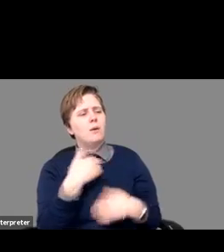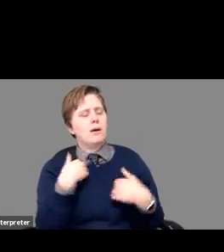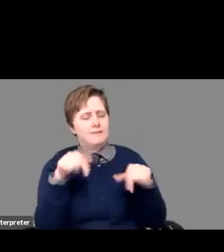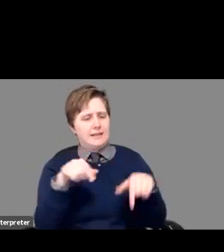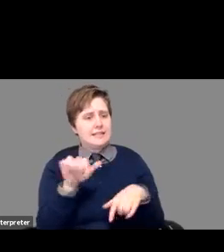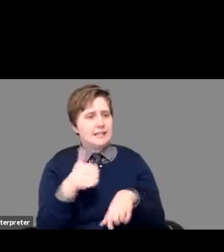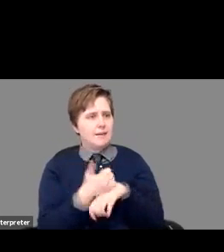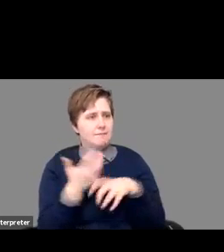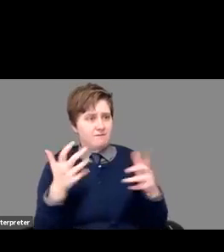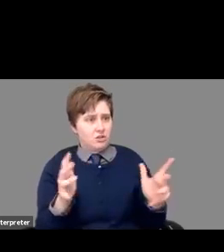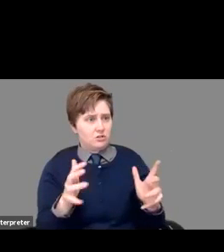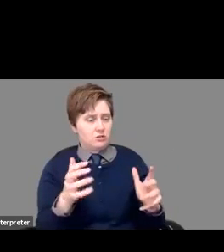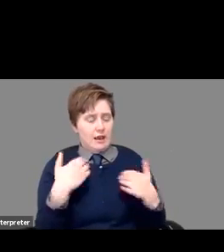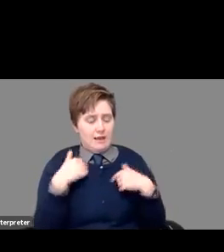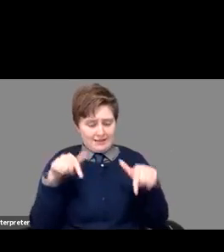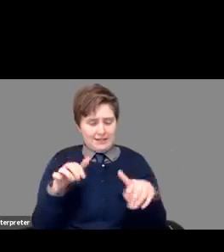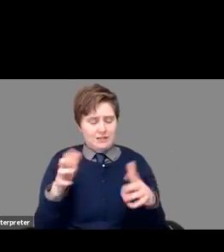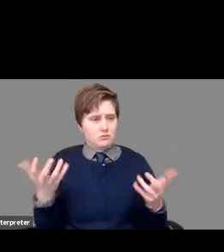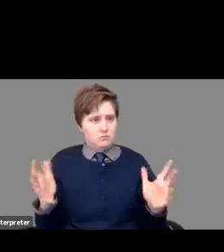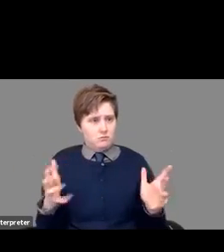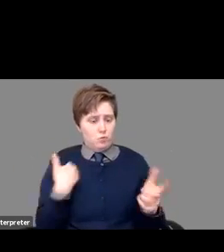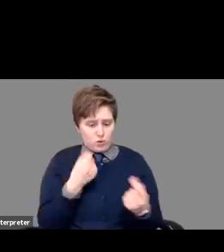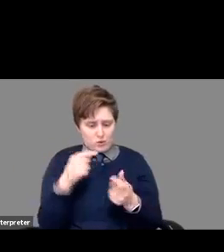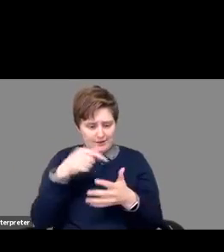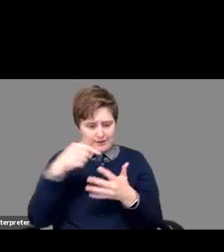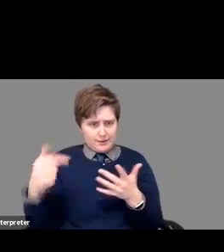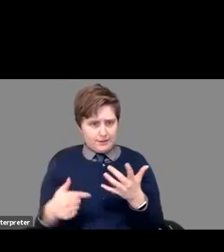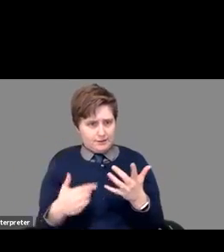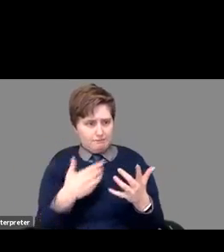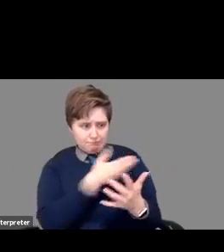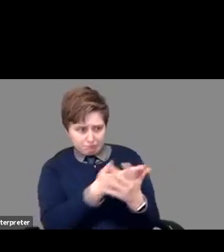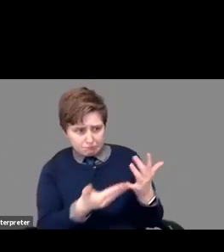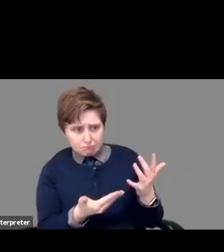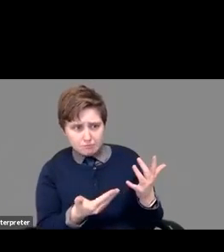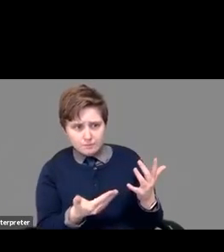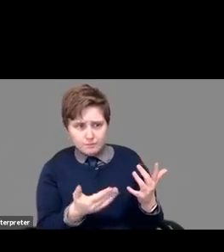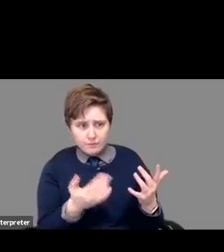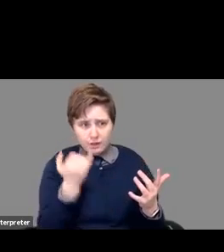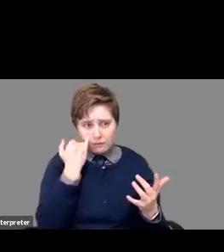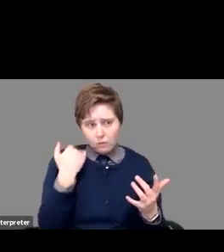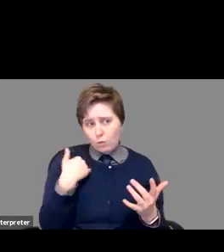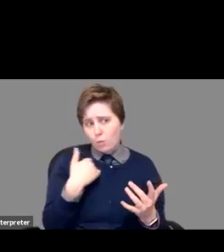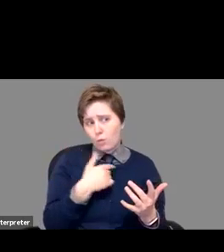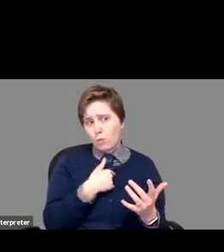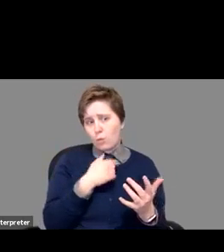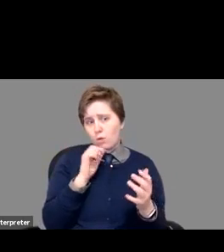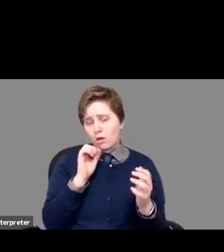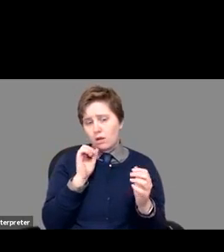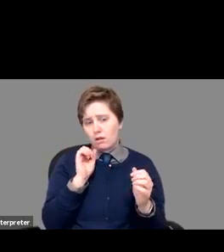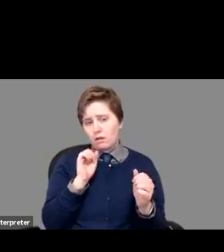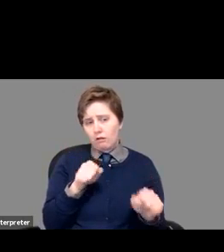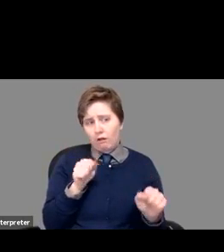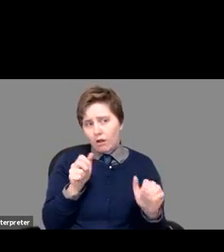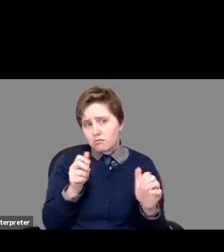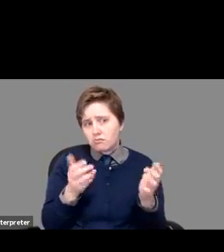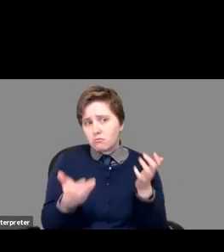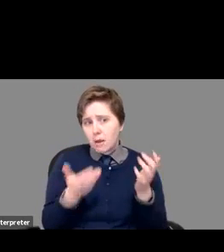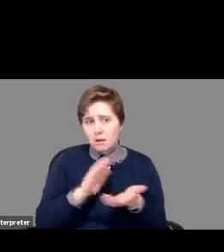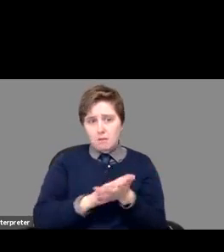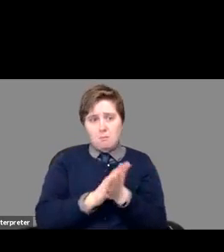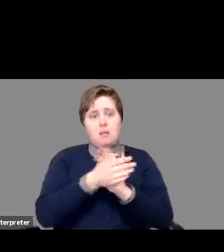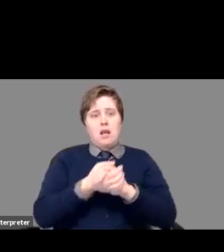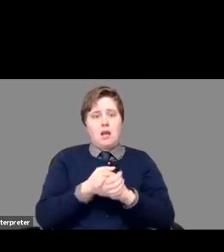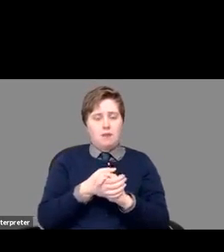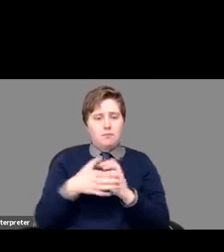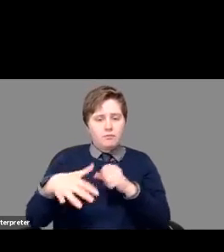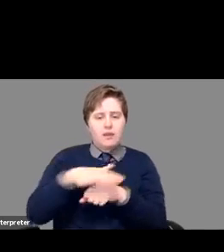going. Here's where we are. This is what we're doing. And if we can be the